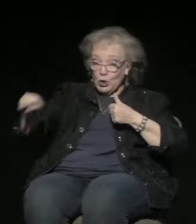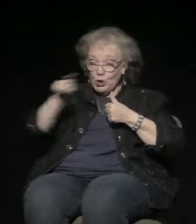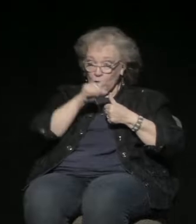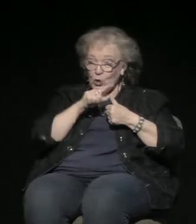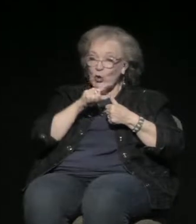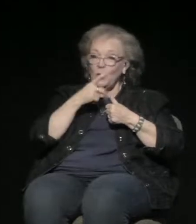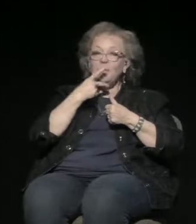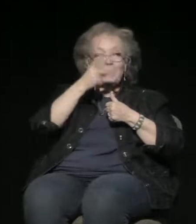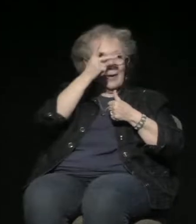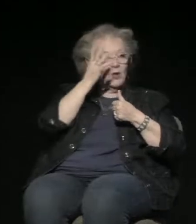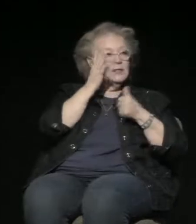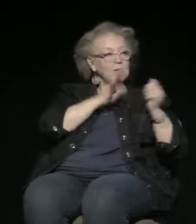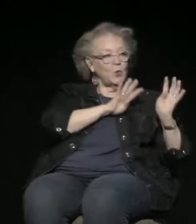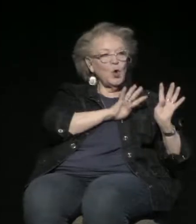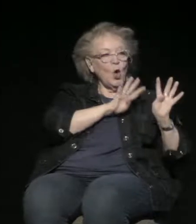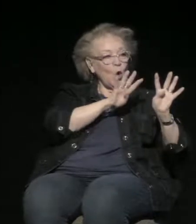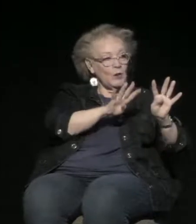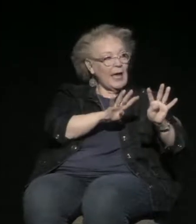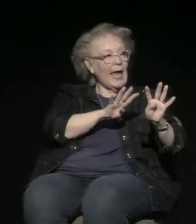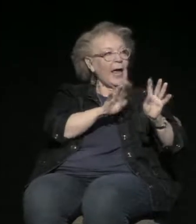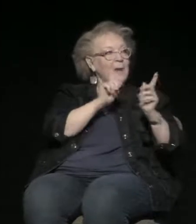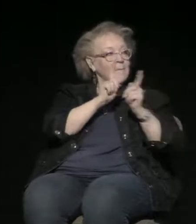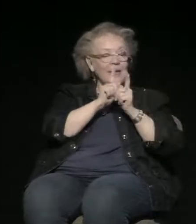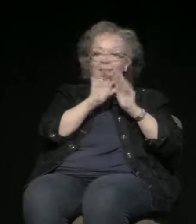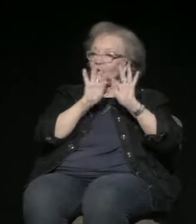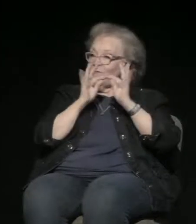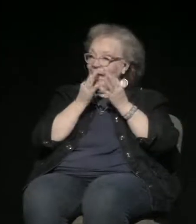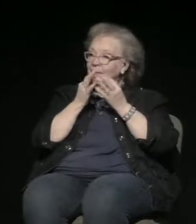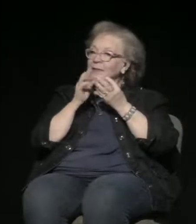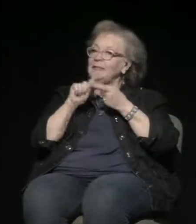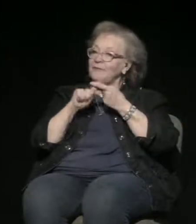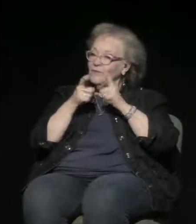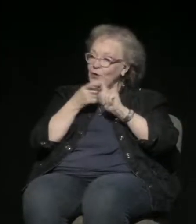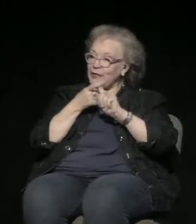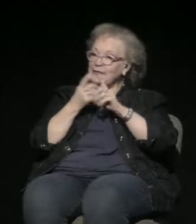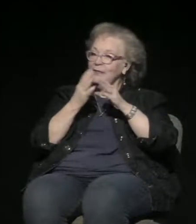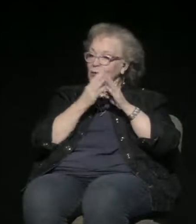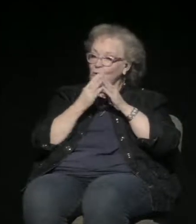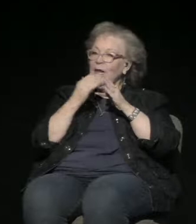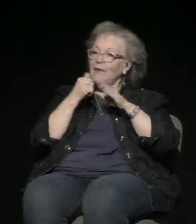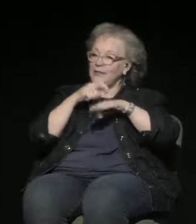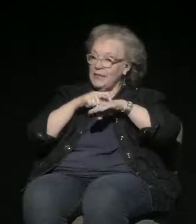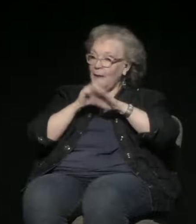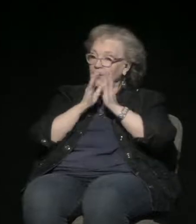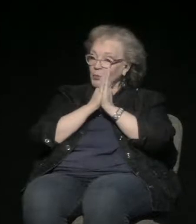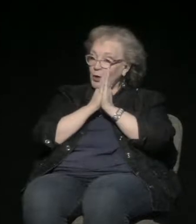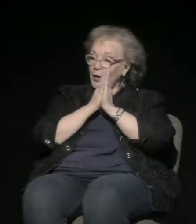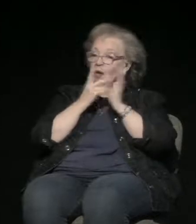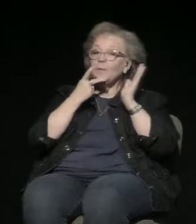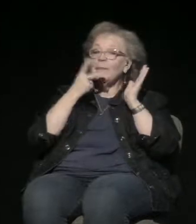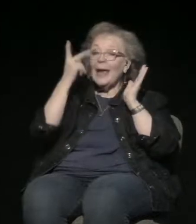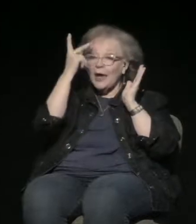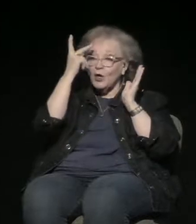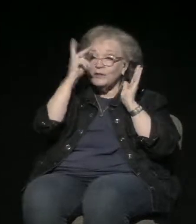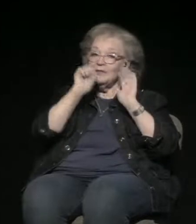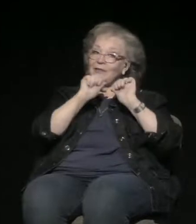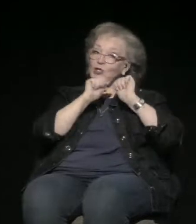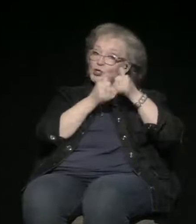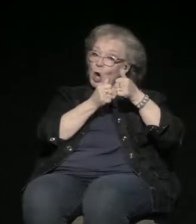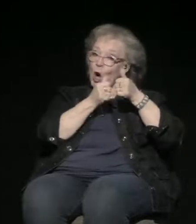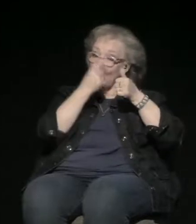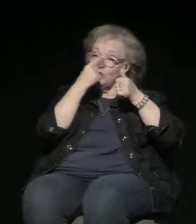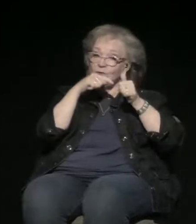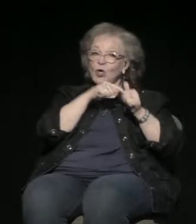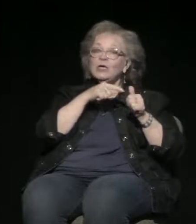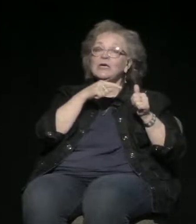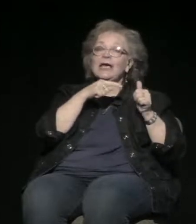charge The parents are gonna go down with their children And meet their families, friends, and community members And we'll have a time of prayer But parents Here's the charge for you And